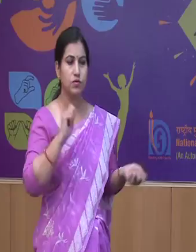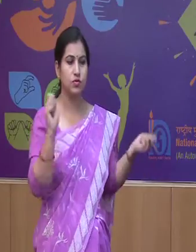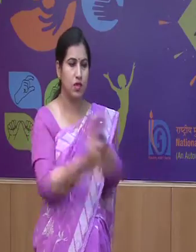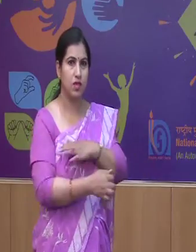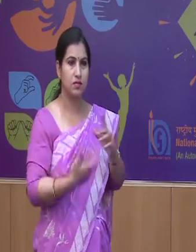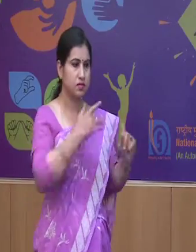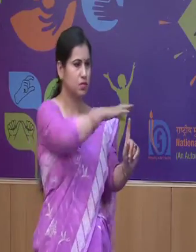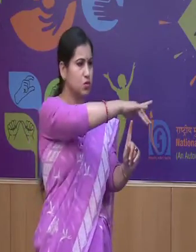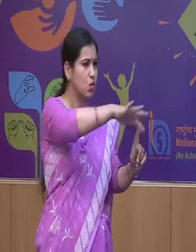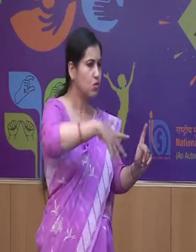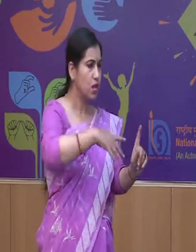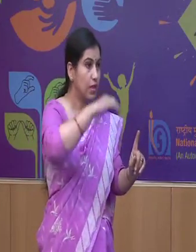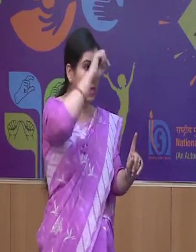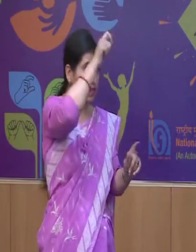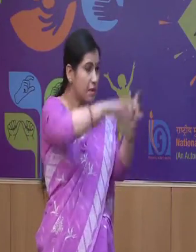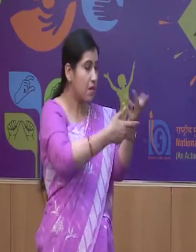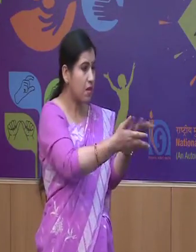changed the social structure of the Indian society.